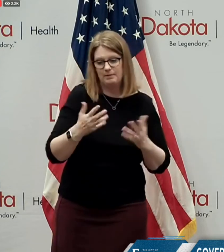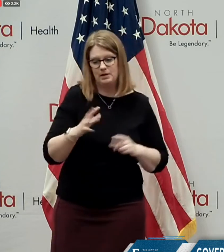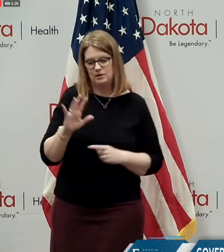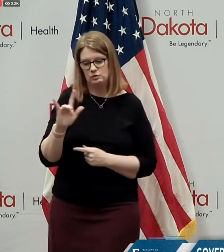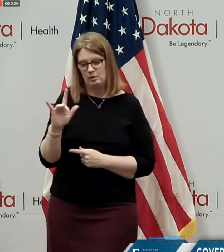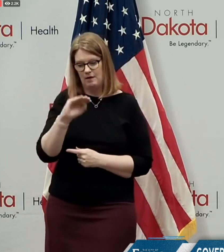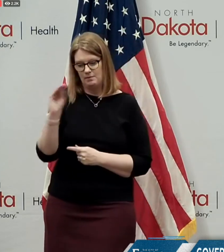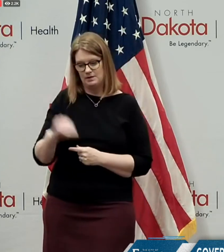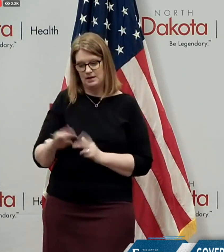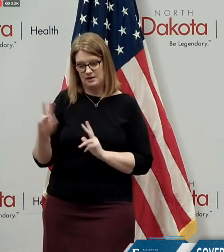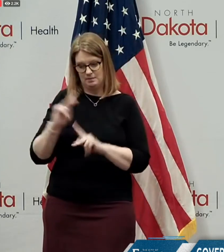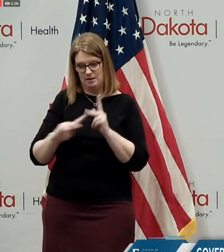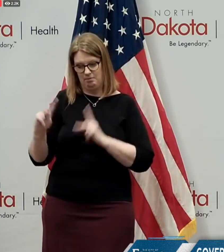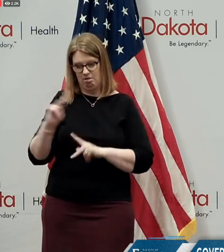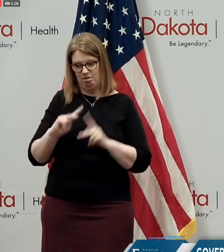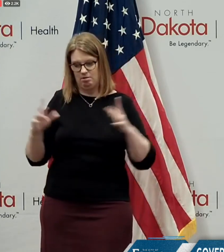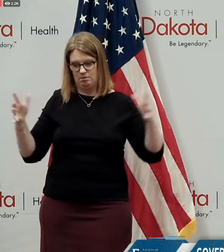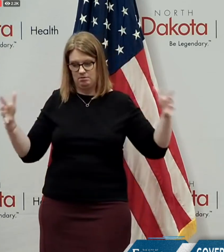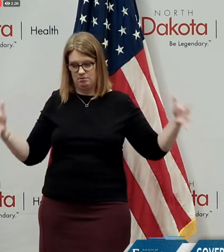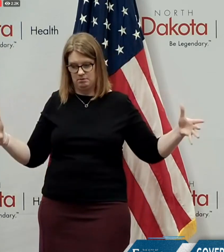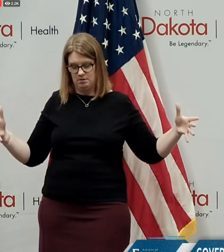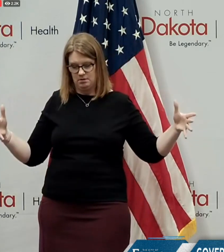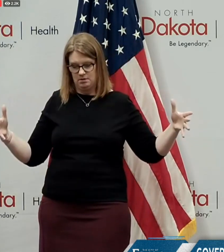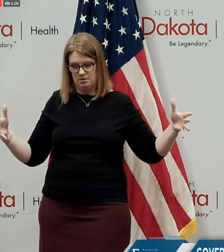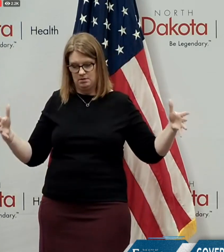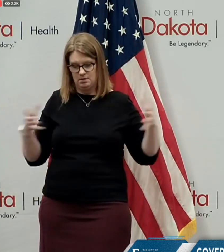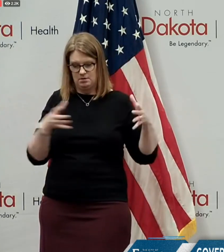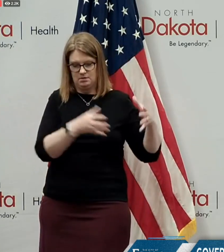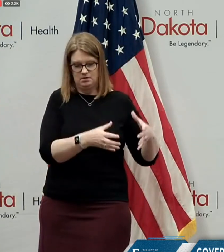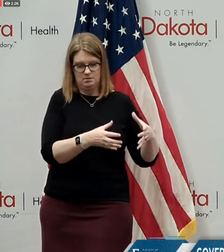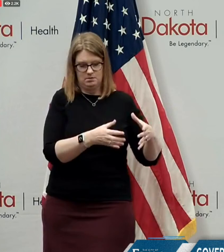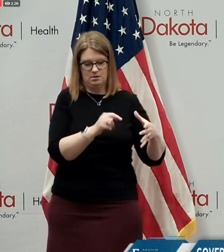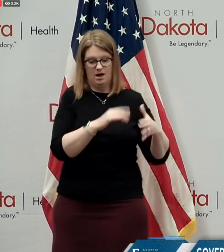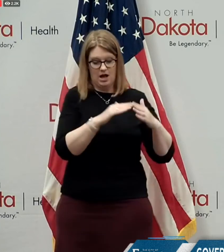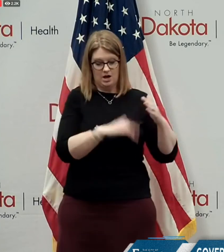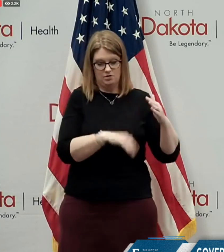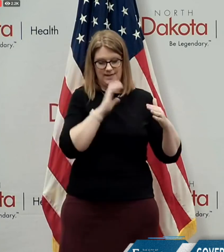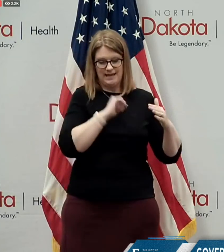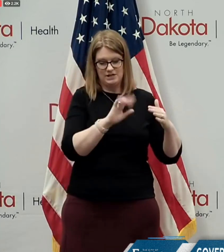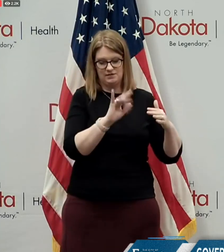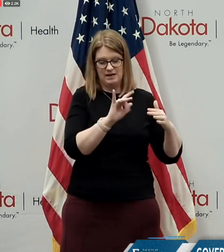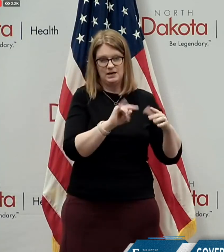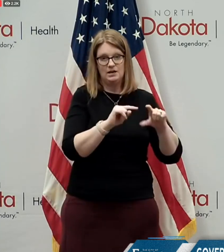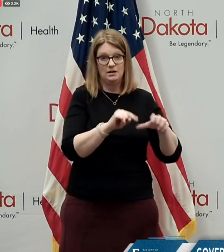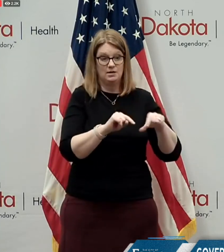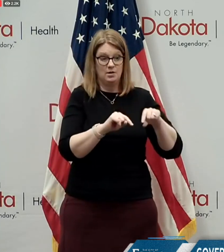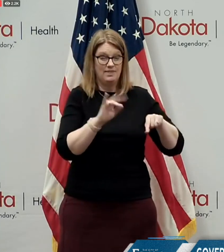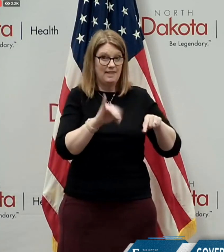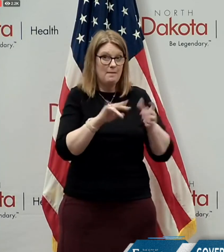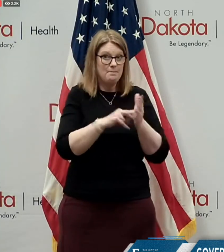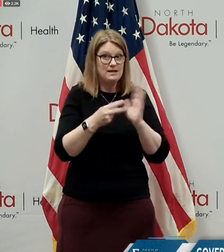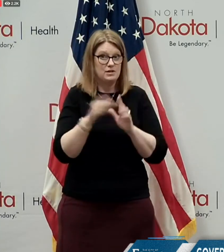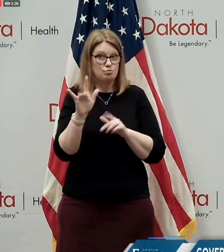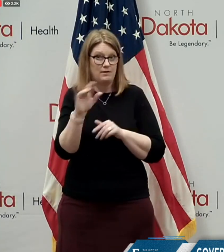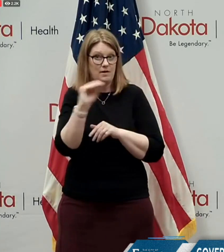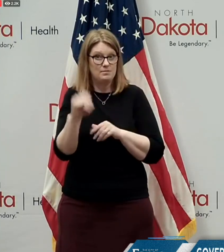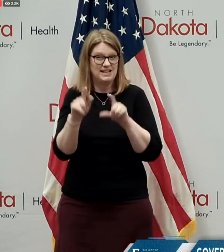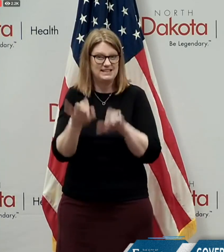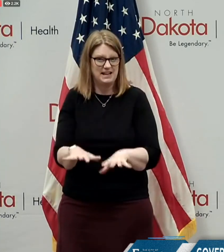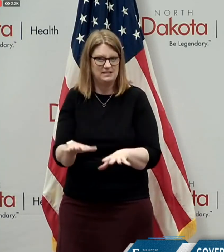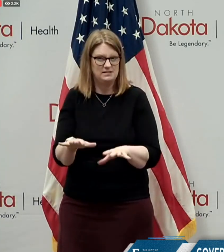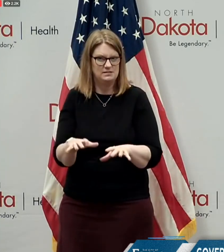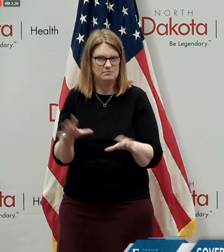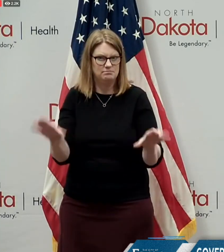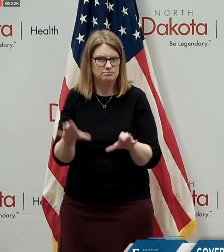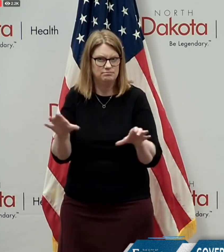25% of the people in North Dakota may be under age 18, but they won't be 25% of the tests because we'll be directing those in a targeted way. But in the same